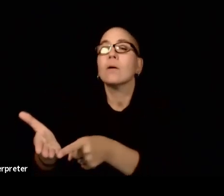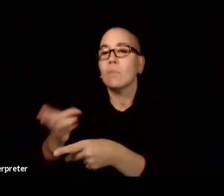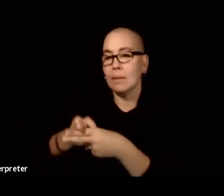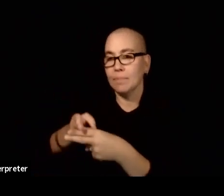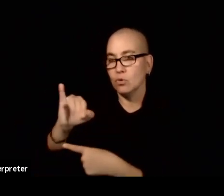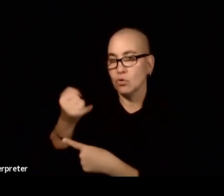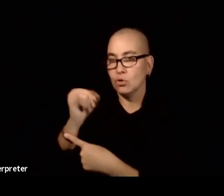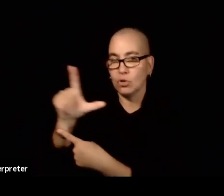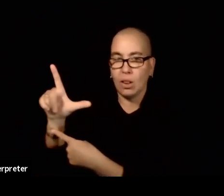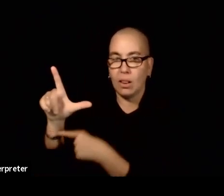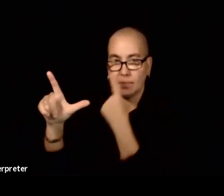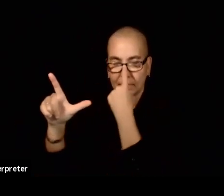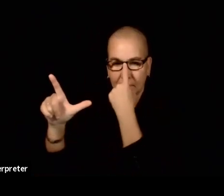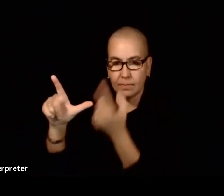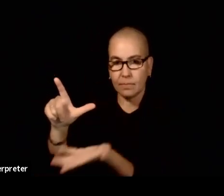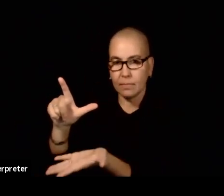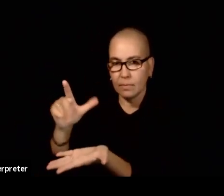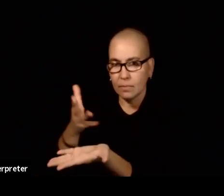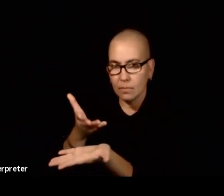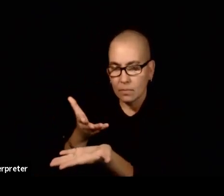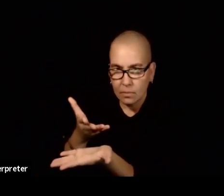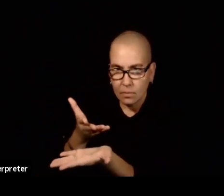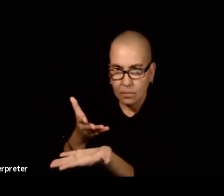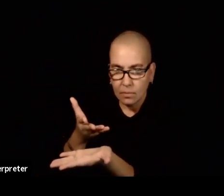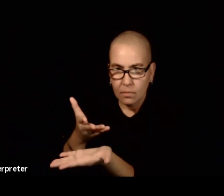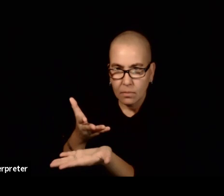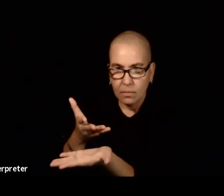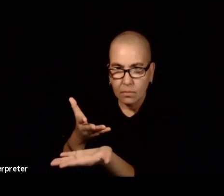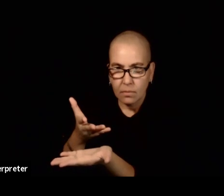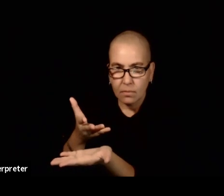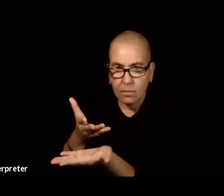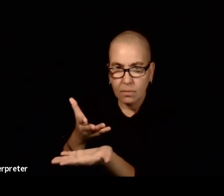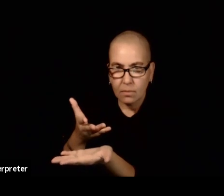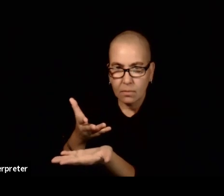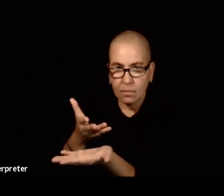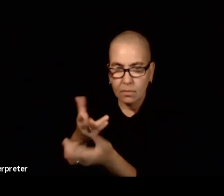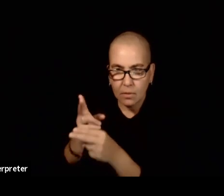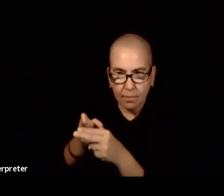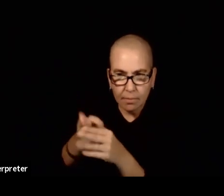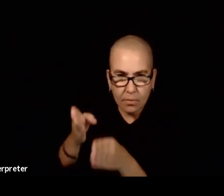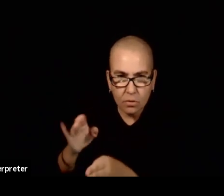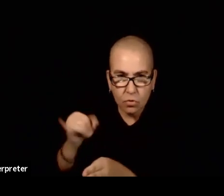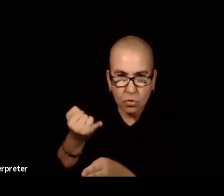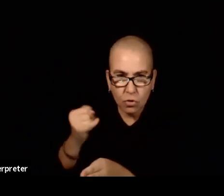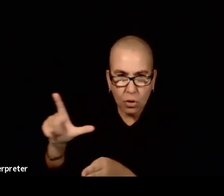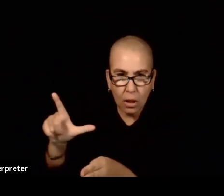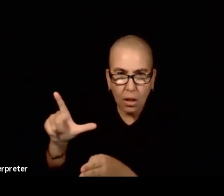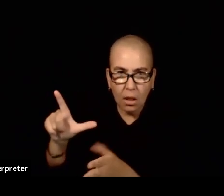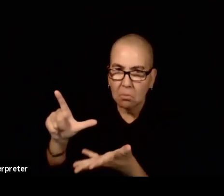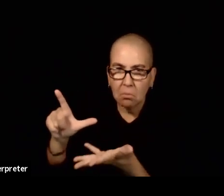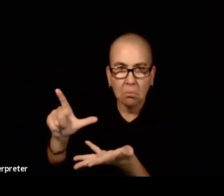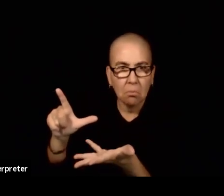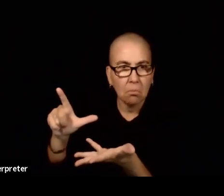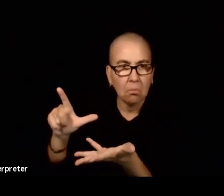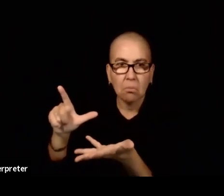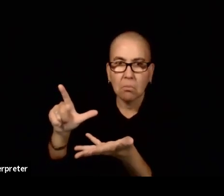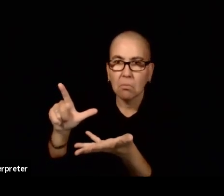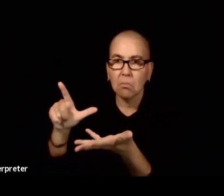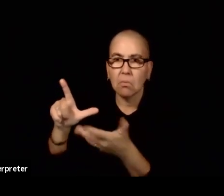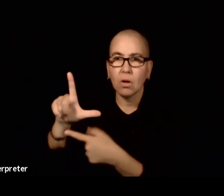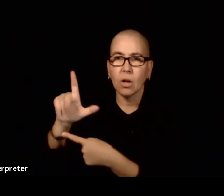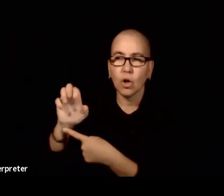NETW. Your line is open. Please go ahead. Thank you. Hey, Commissioner, it sounds, I want to follow up